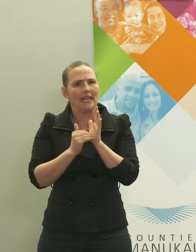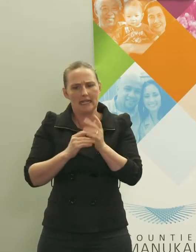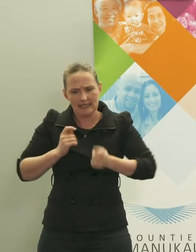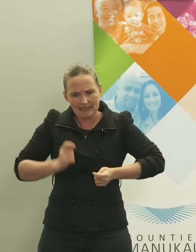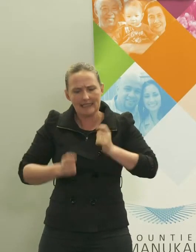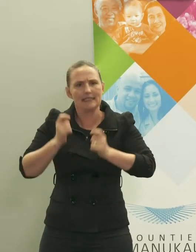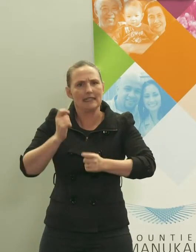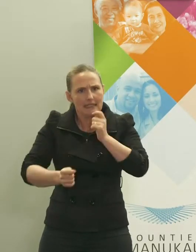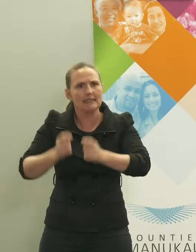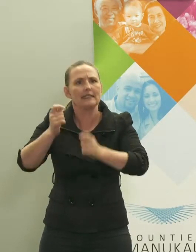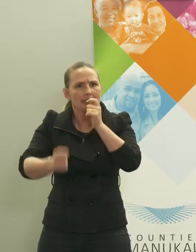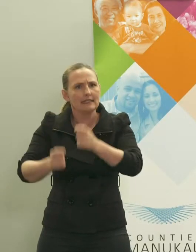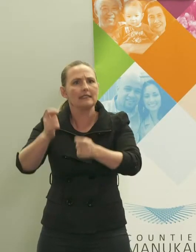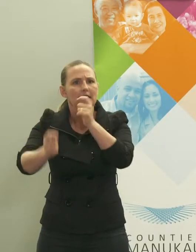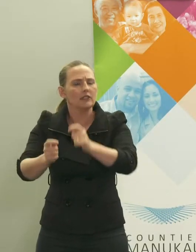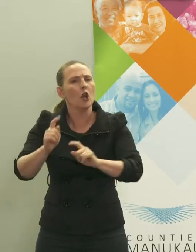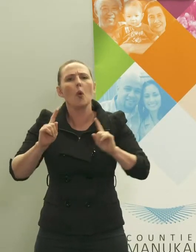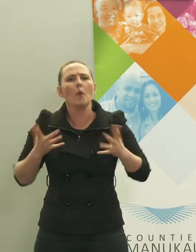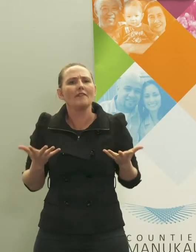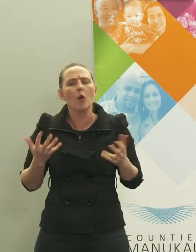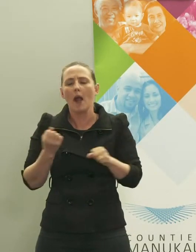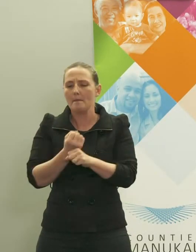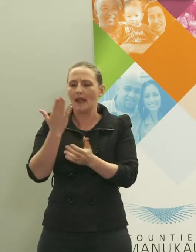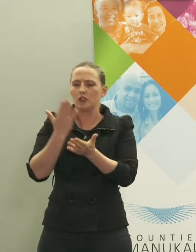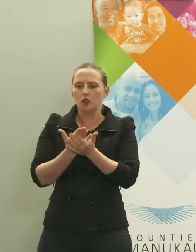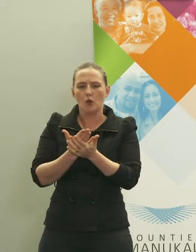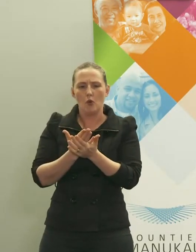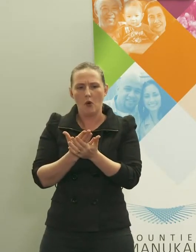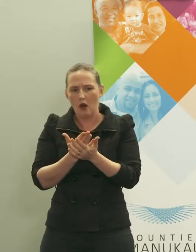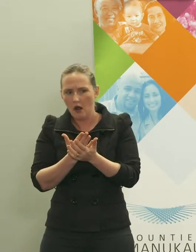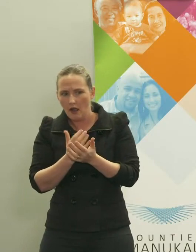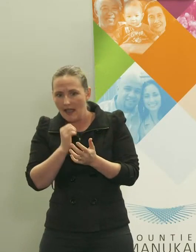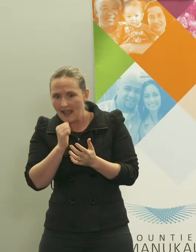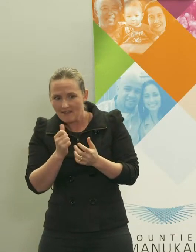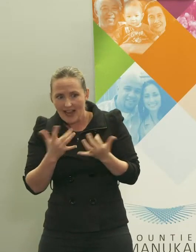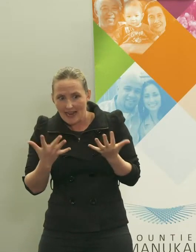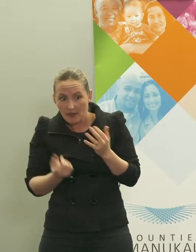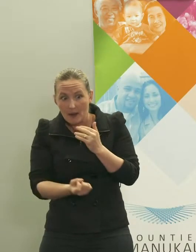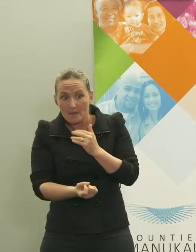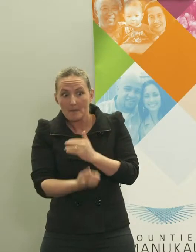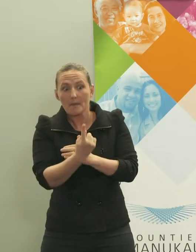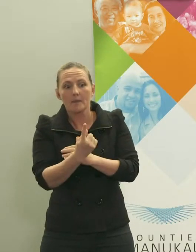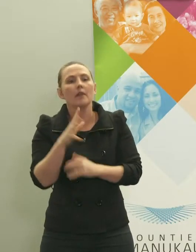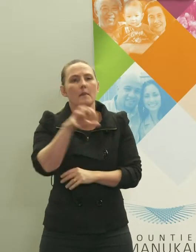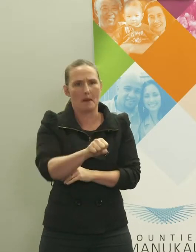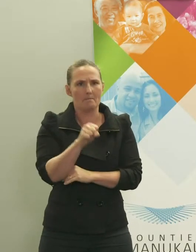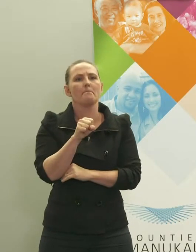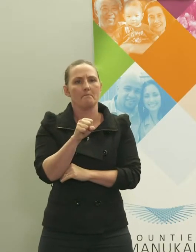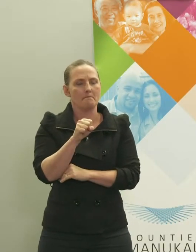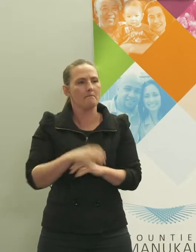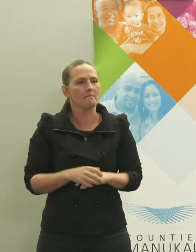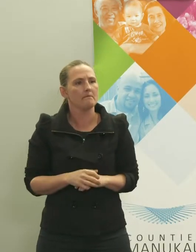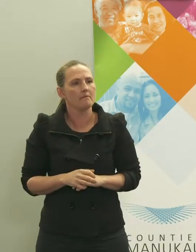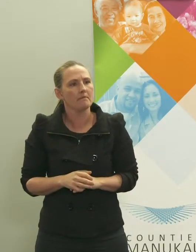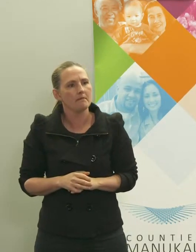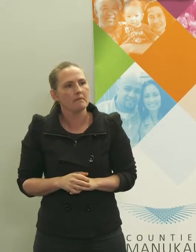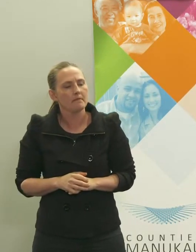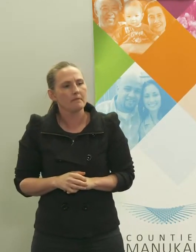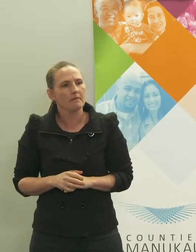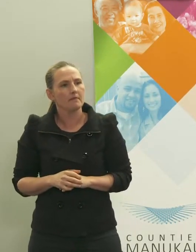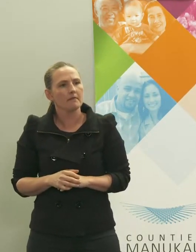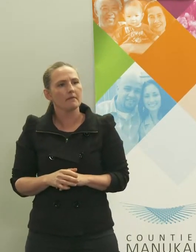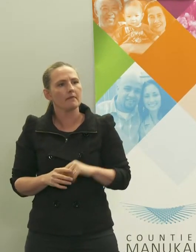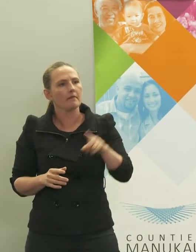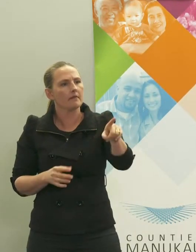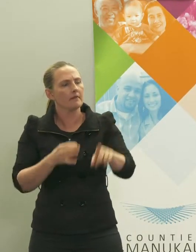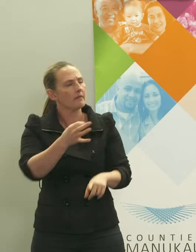that purpose of surveillance, just to give us all confidence that if there's any further COVID-19 out there that we're picking it up. Just on the confidence of cases,